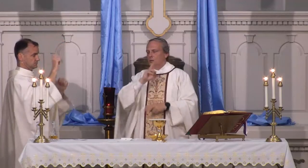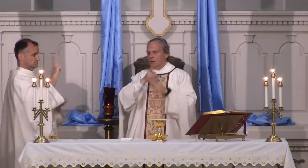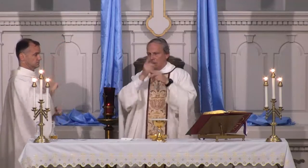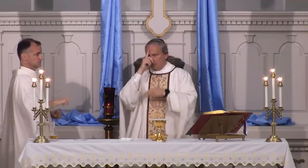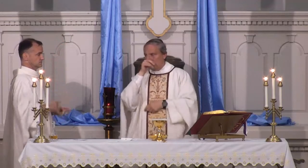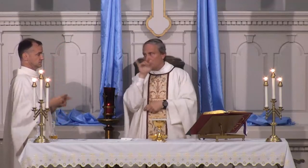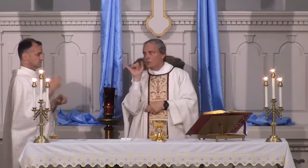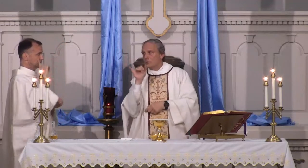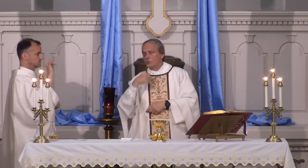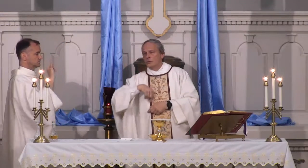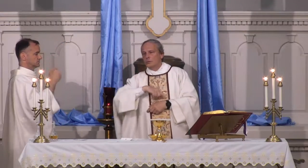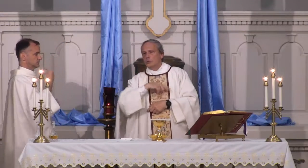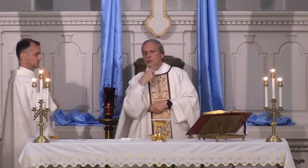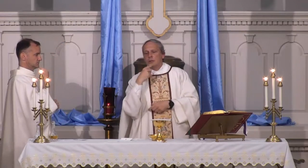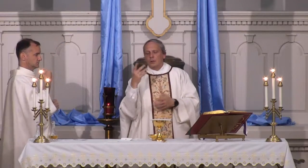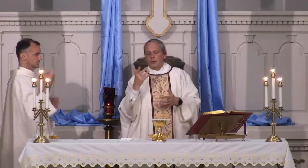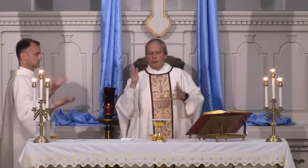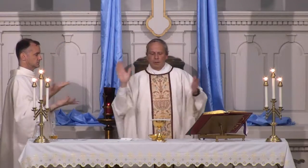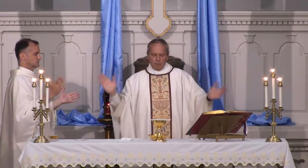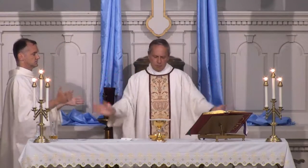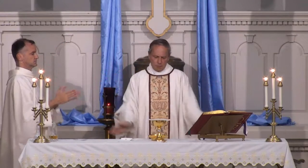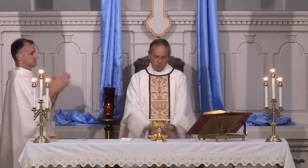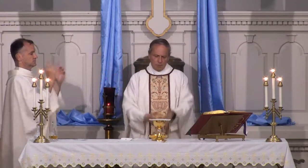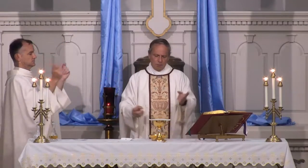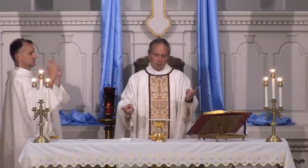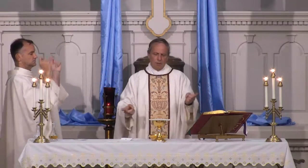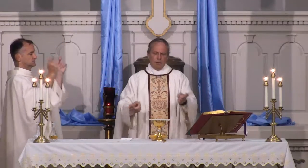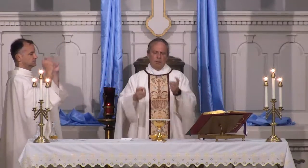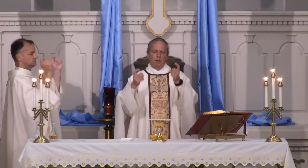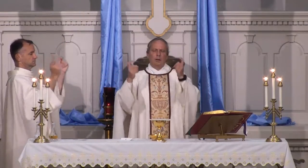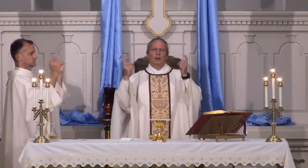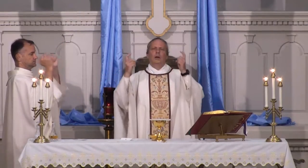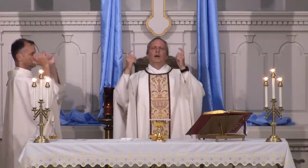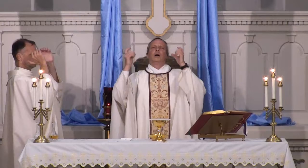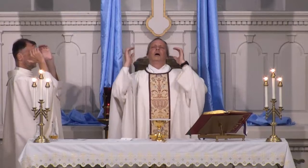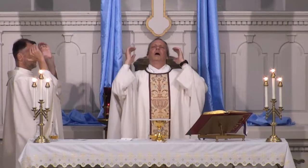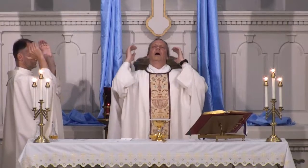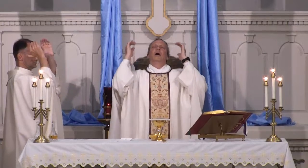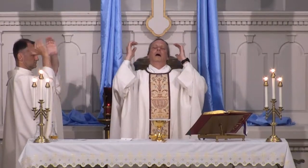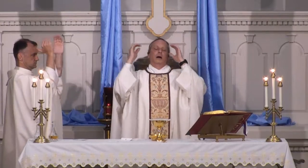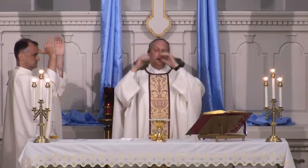Lord. Hosanna in the highest.